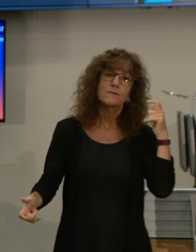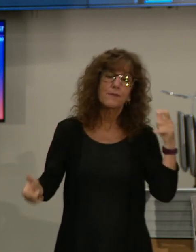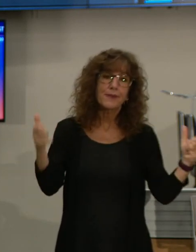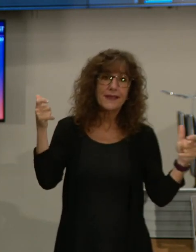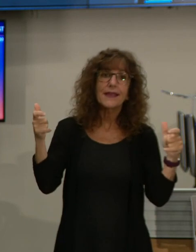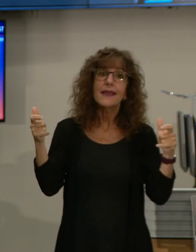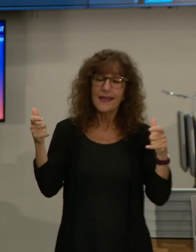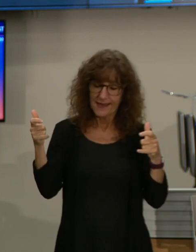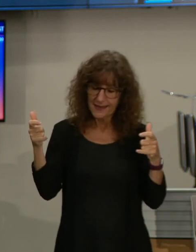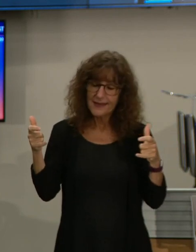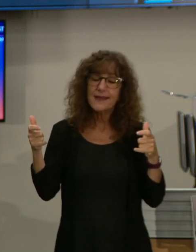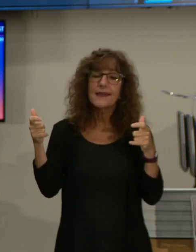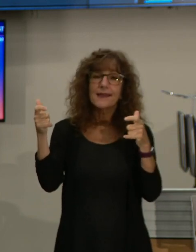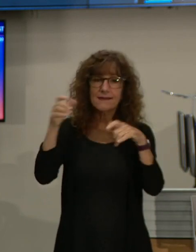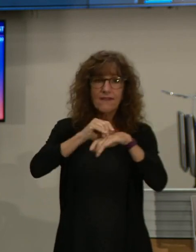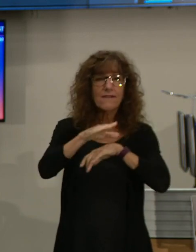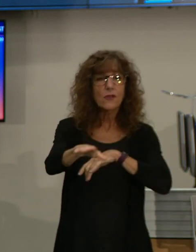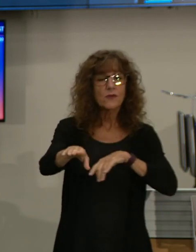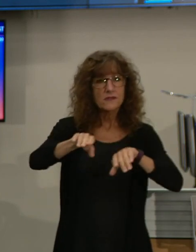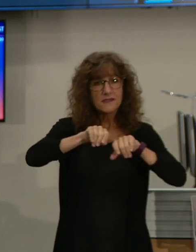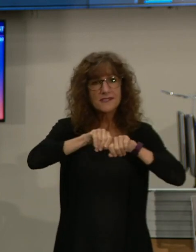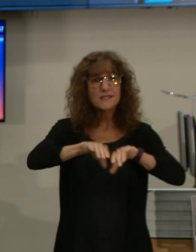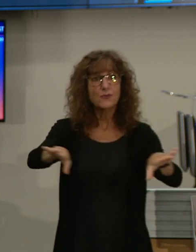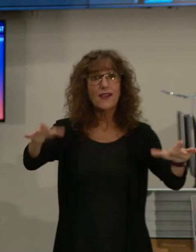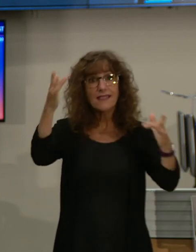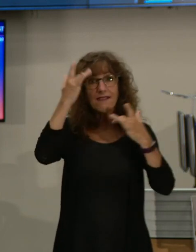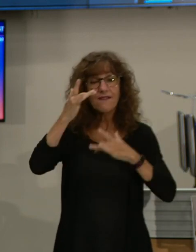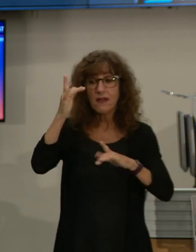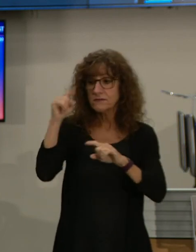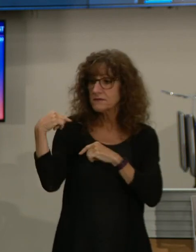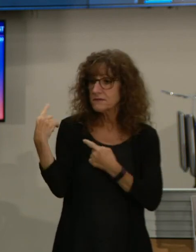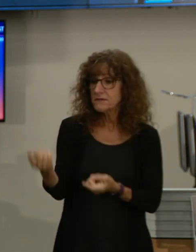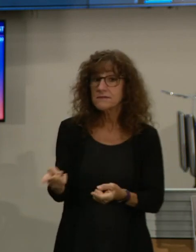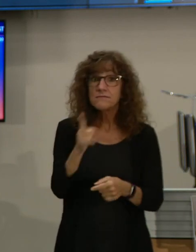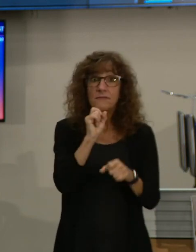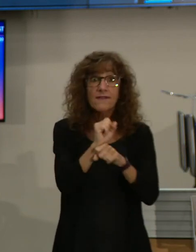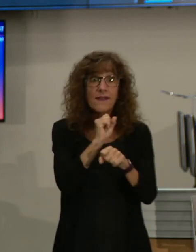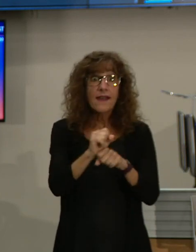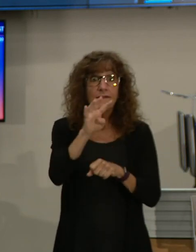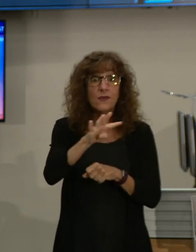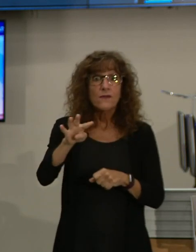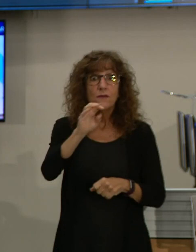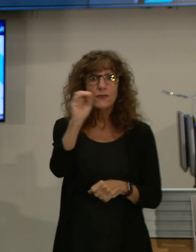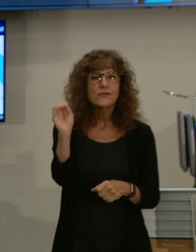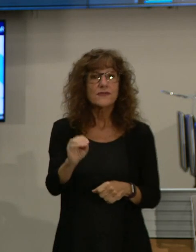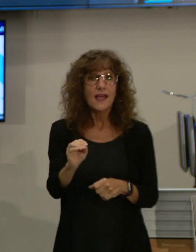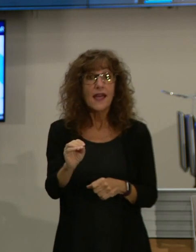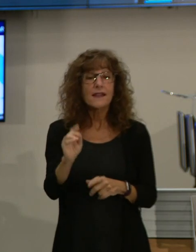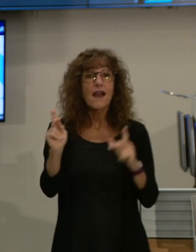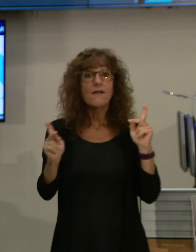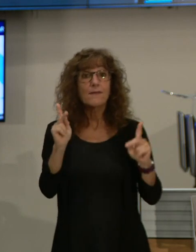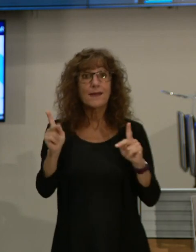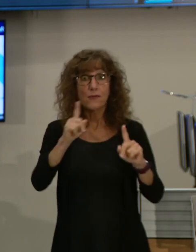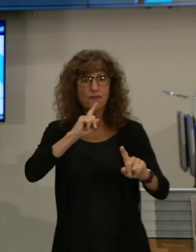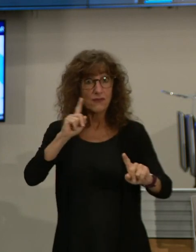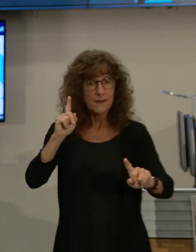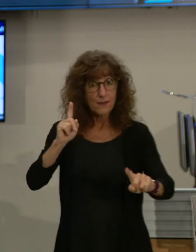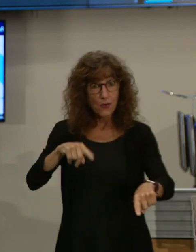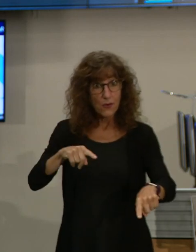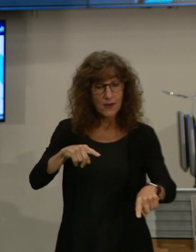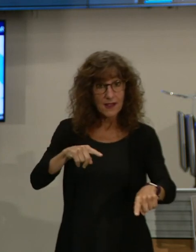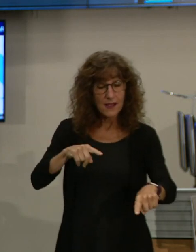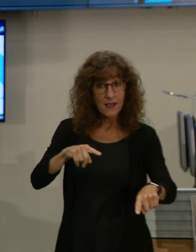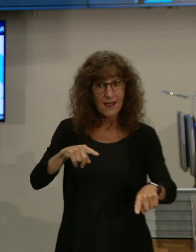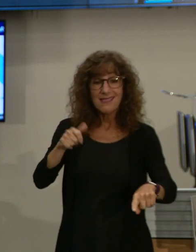of virus transmission over the last few weeks. In fact, approximately 44% of people reporting